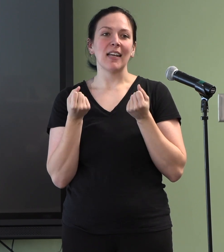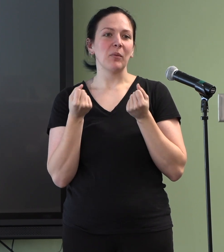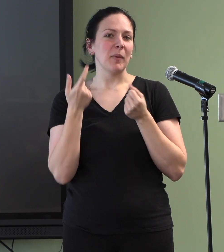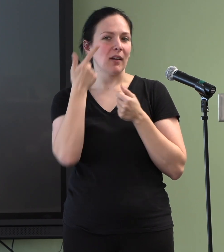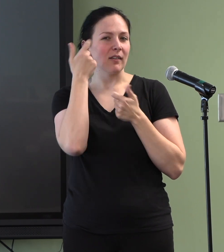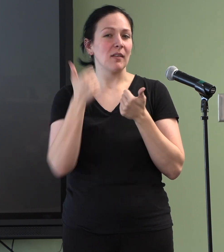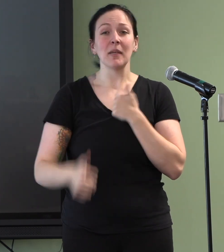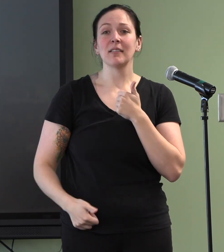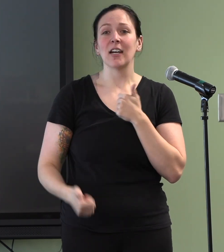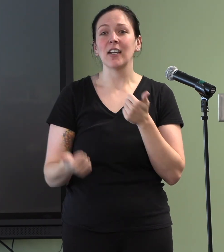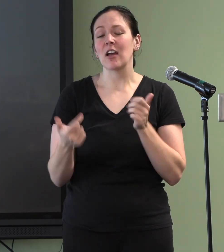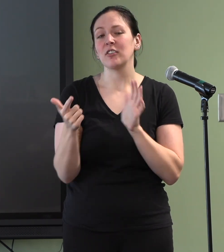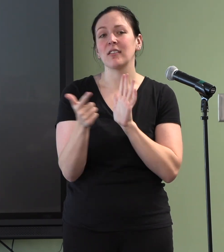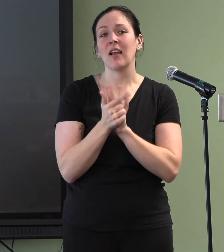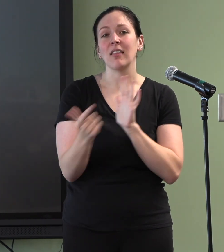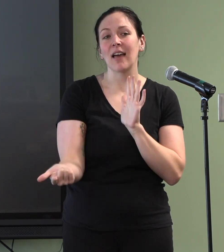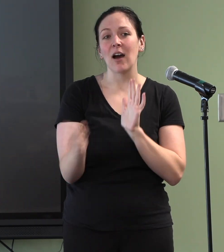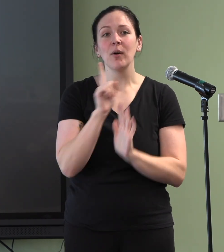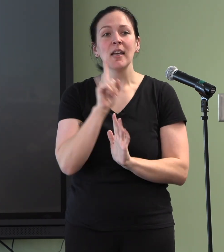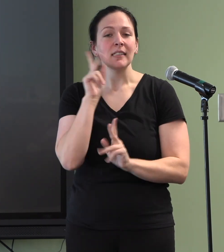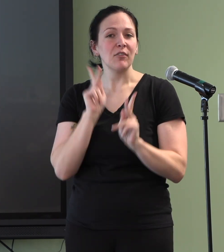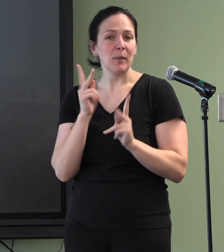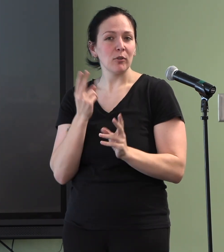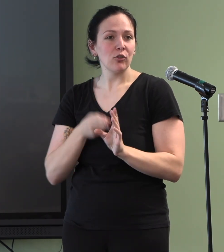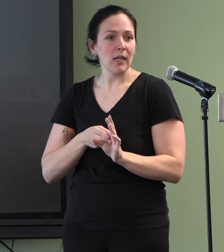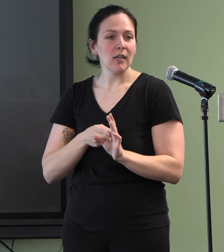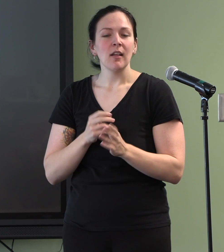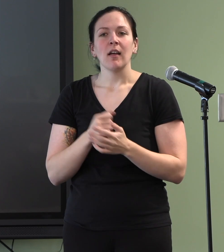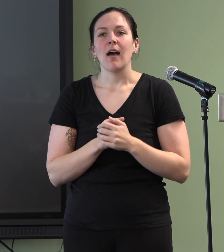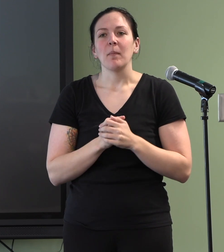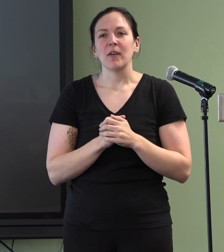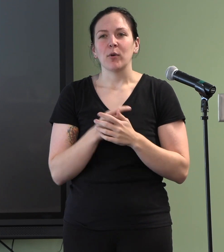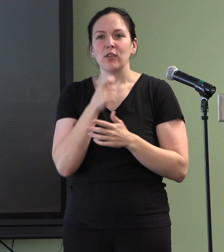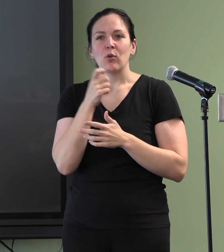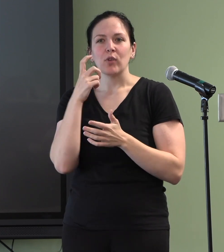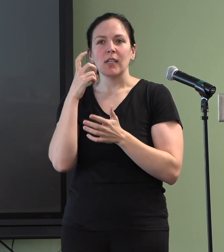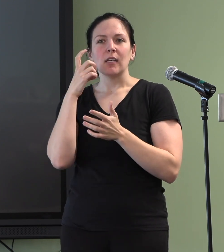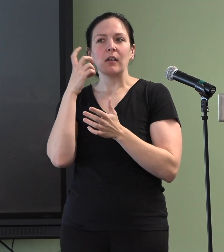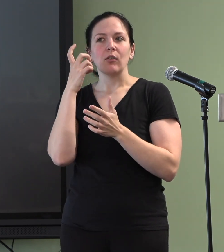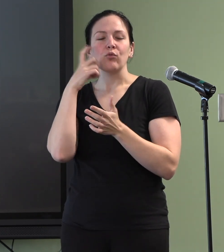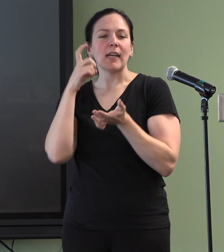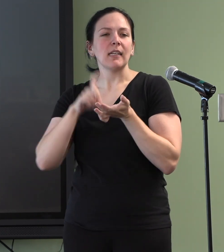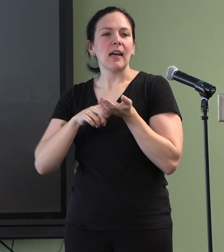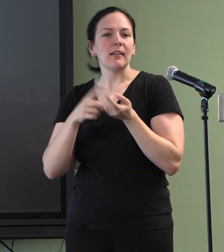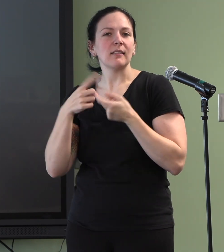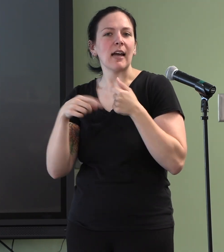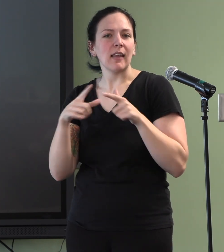signing because the military actually doesn't allow deaf people to join. Therefore, they don't really recognize sign language